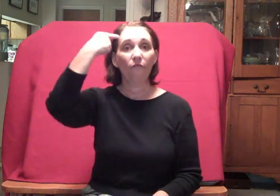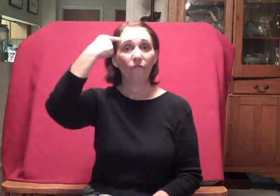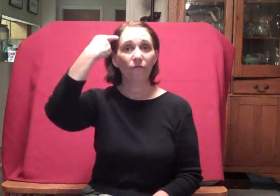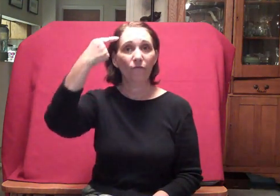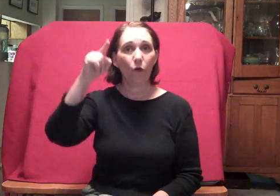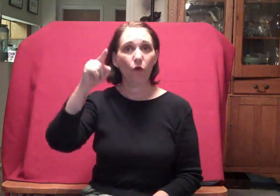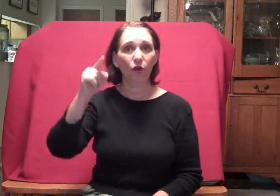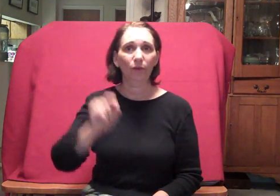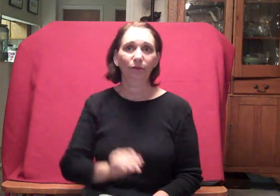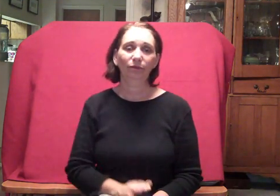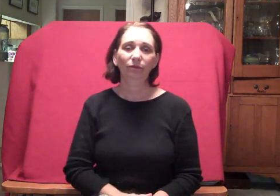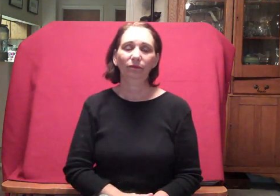For.